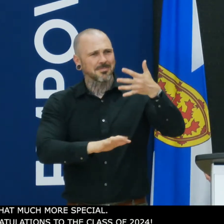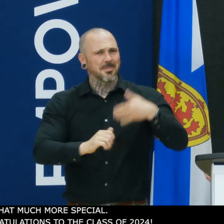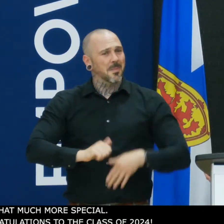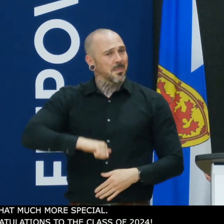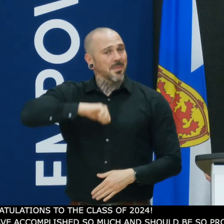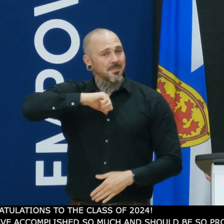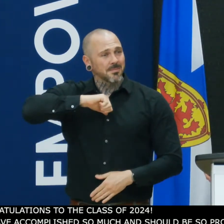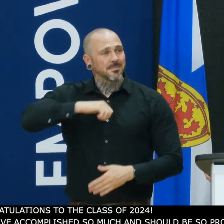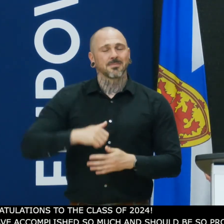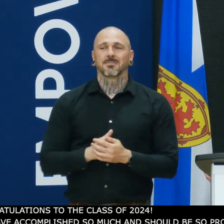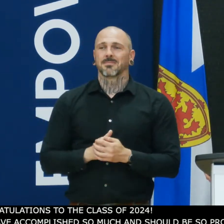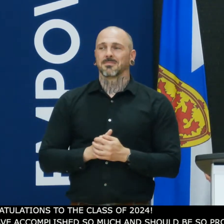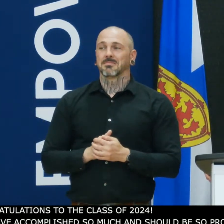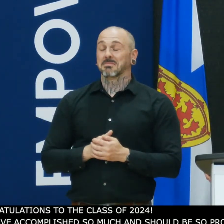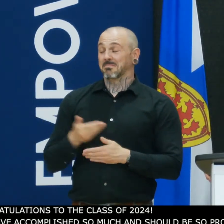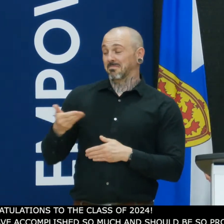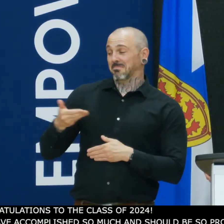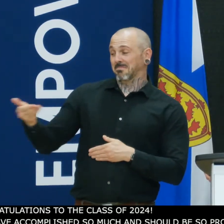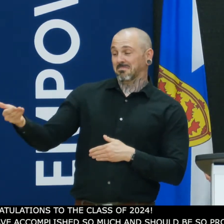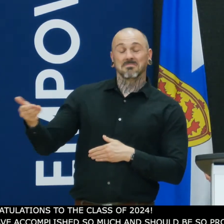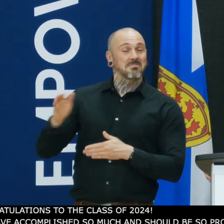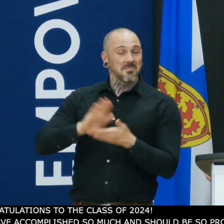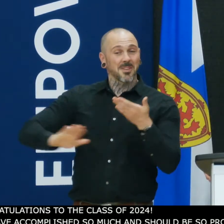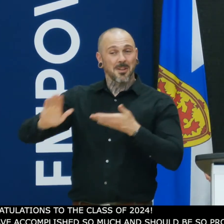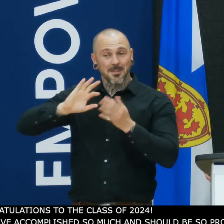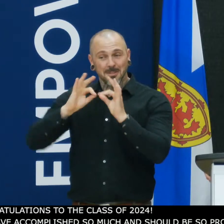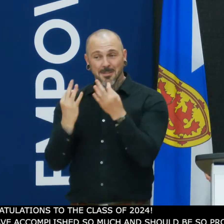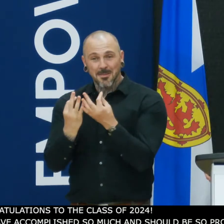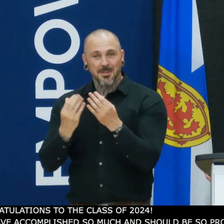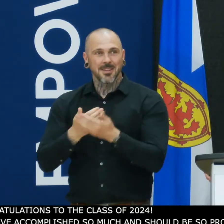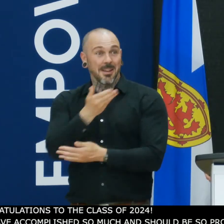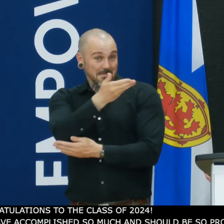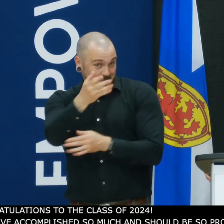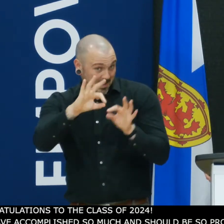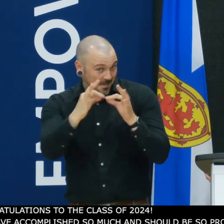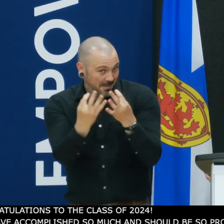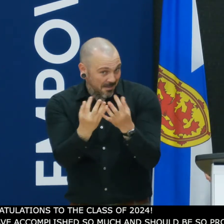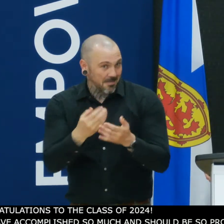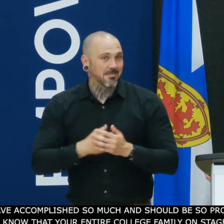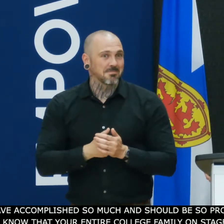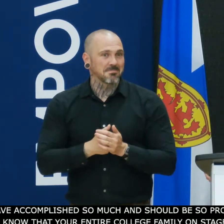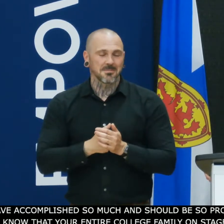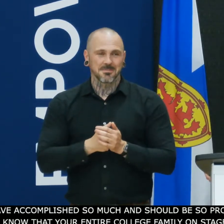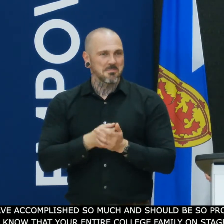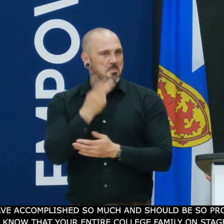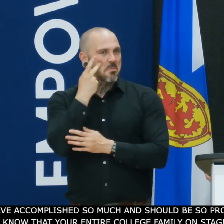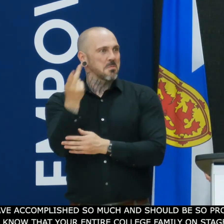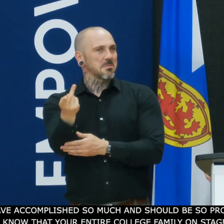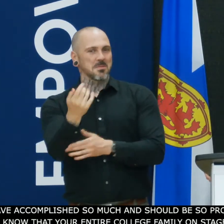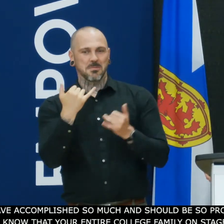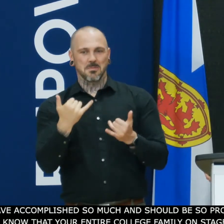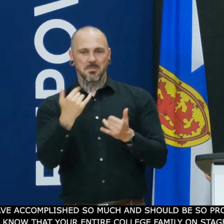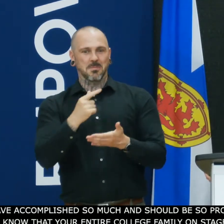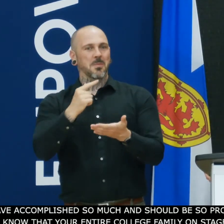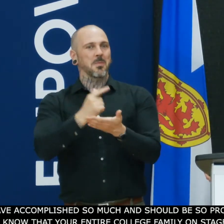entire college family on stage and in the audience are absolutely thrilled to see you shine today.